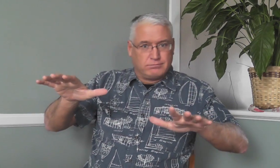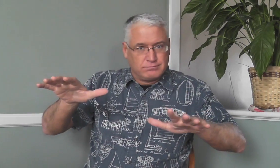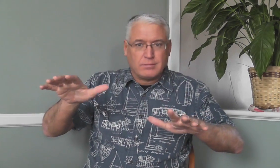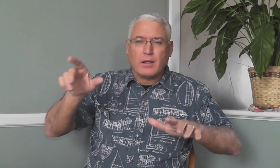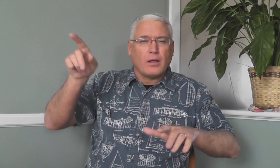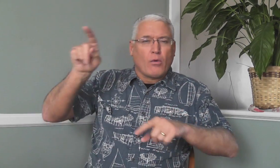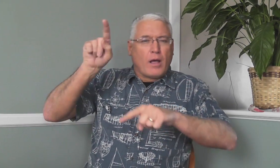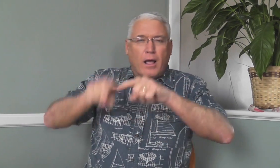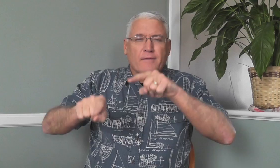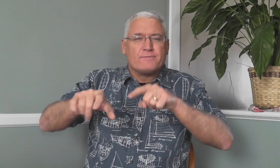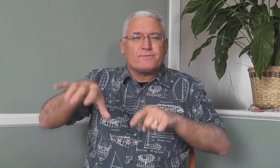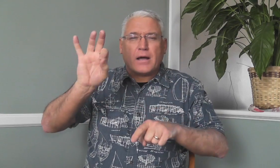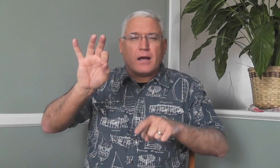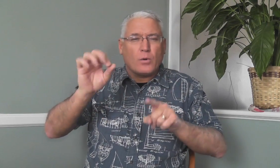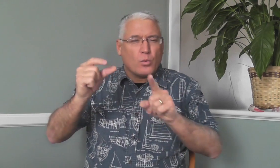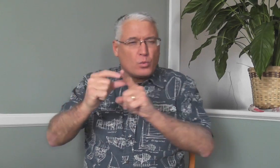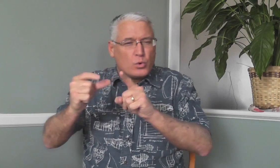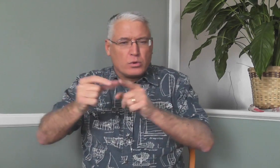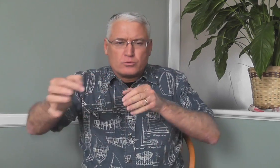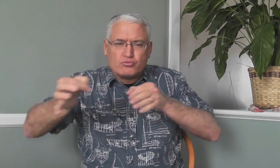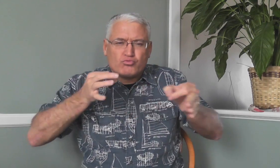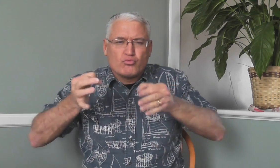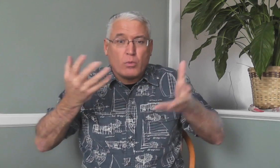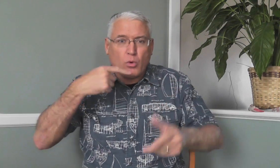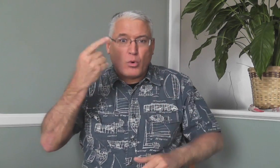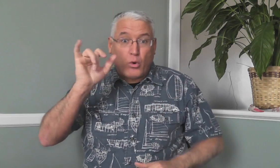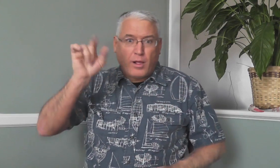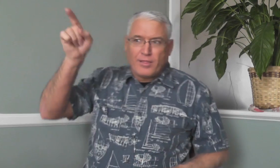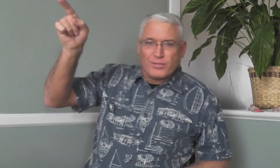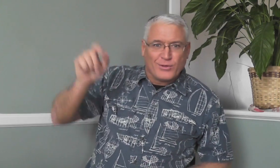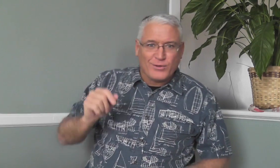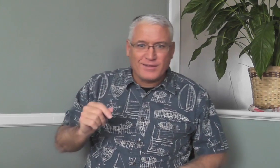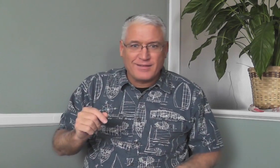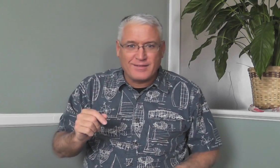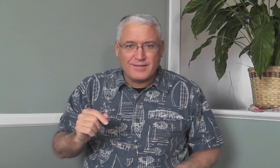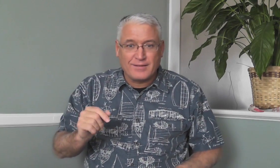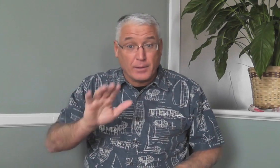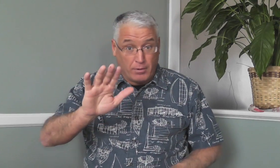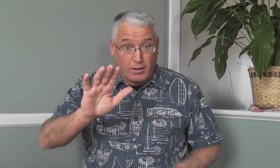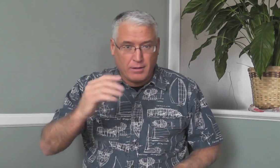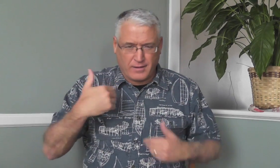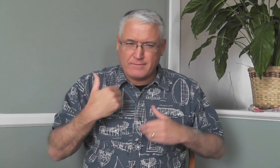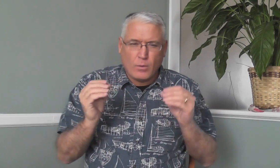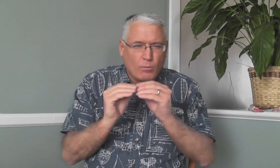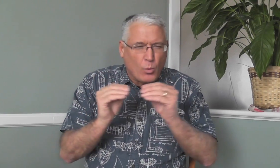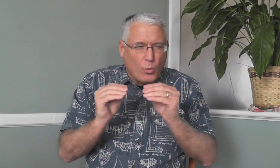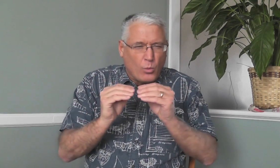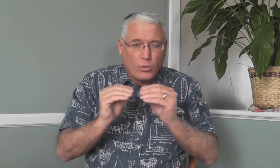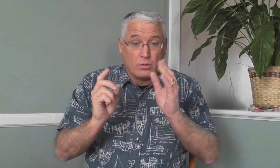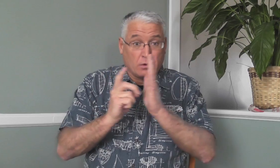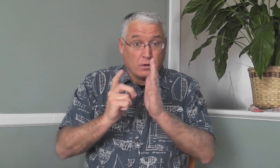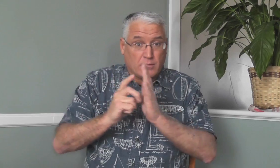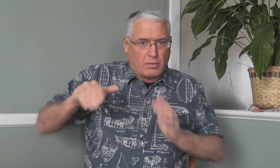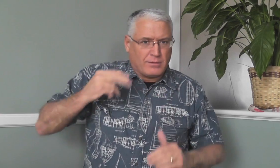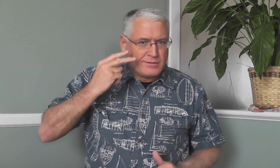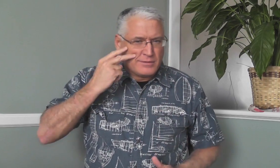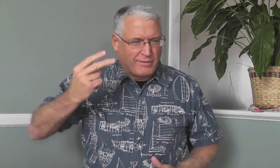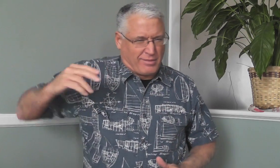he arrived, wow, he could not even find words to explain what it looked like there. But there's more. There's more that David has not